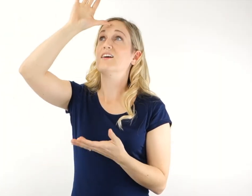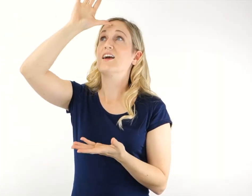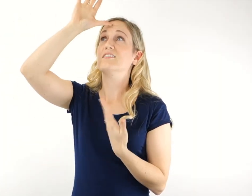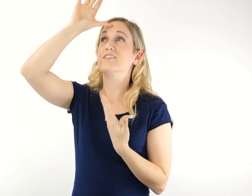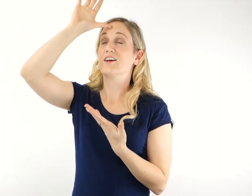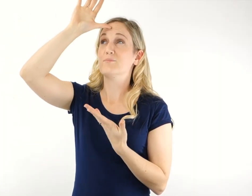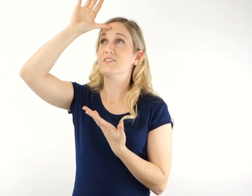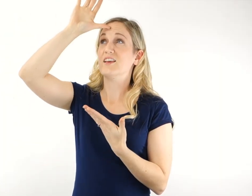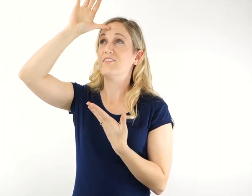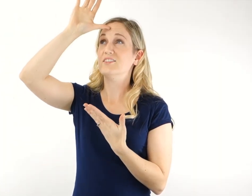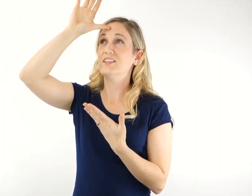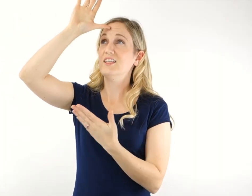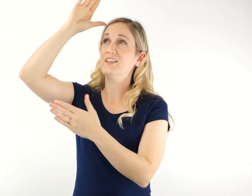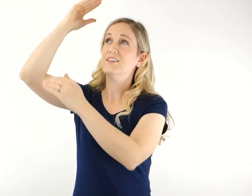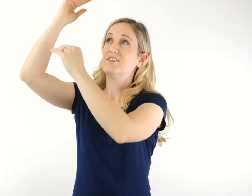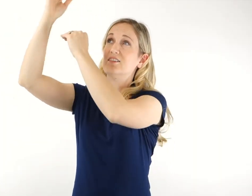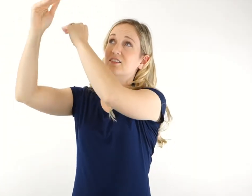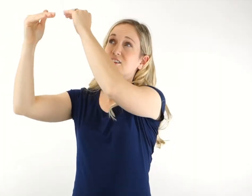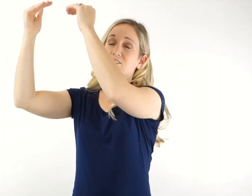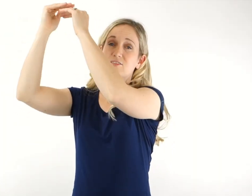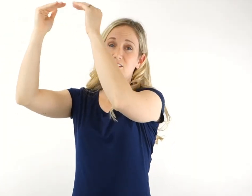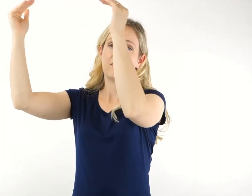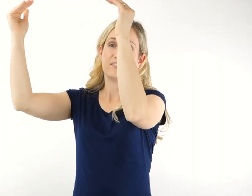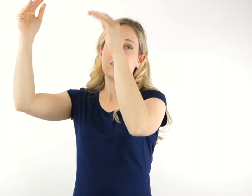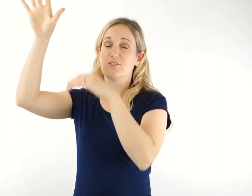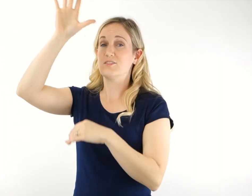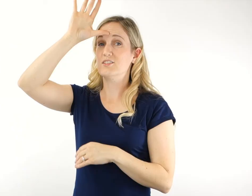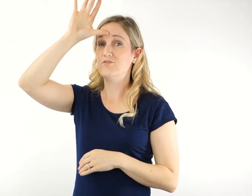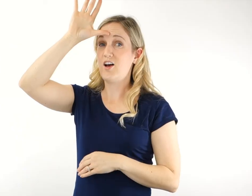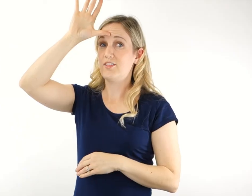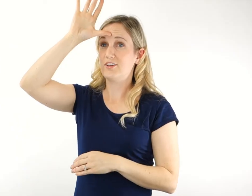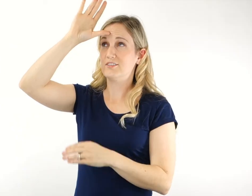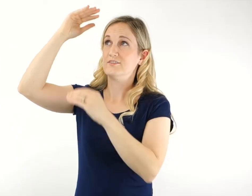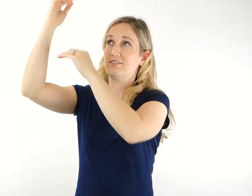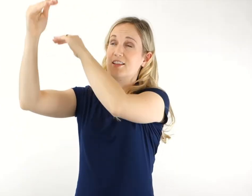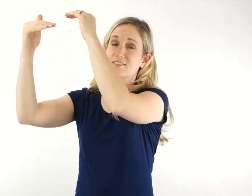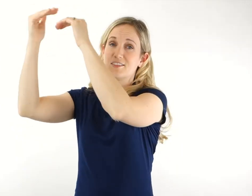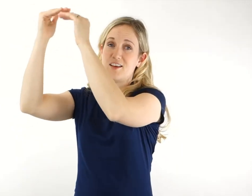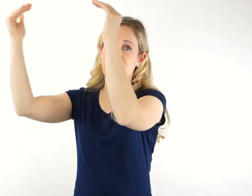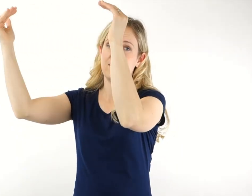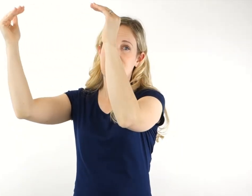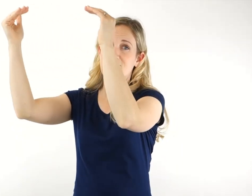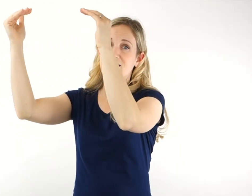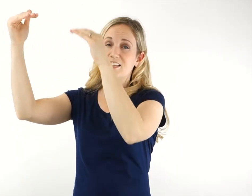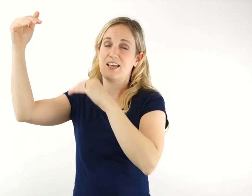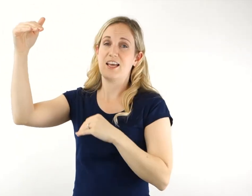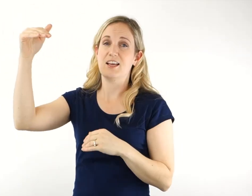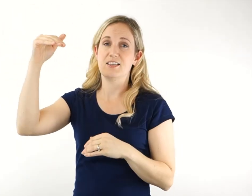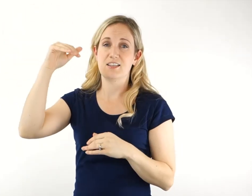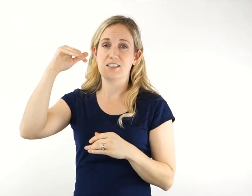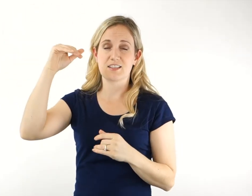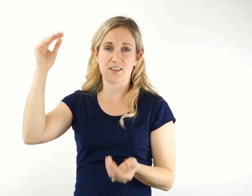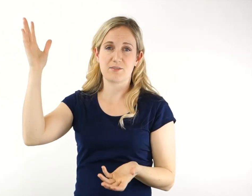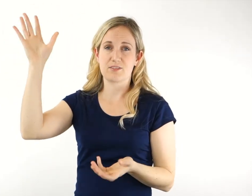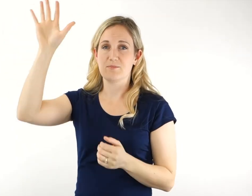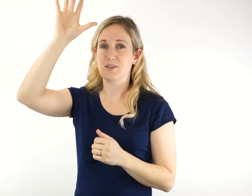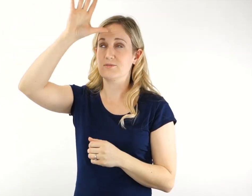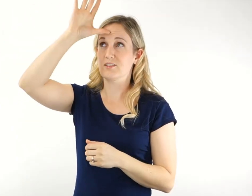I look up and say Heavenly Father. So this is Father and this is heaven. And in sign language, it makes more sense.